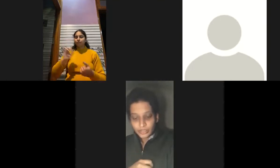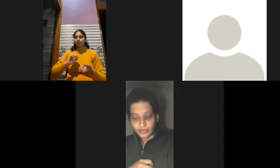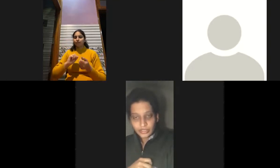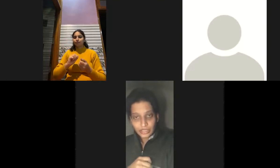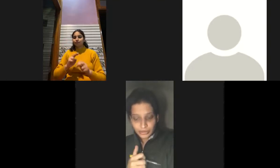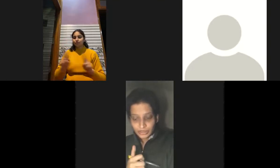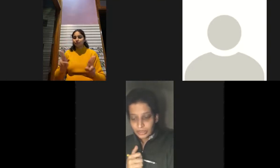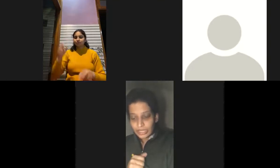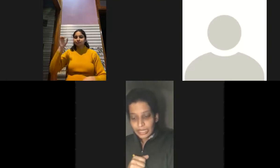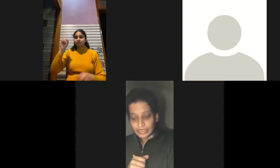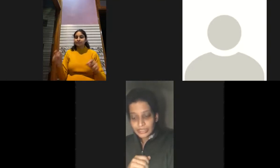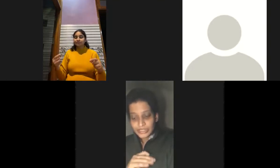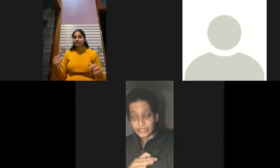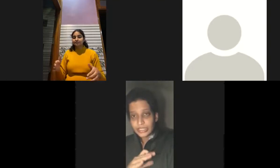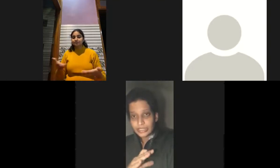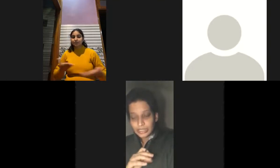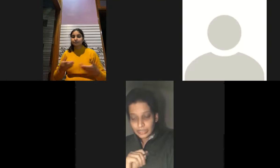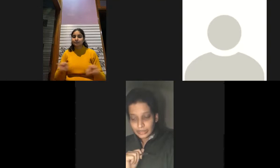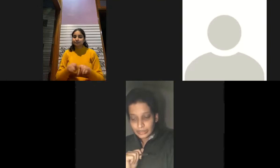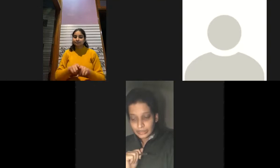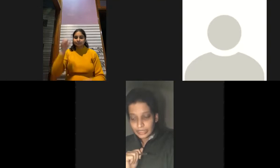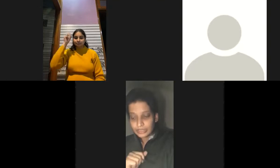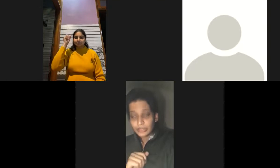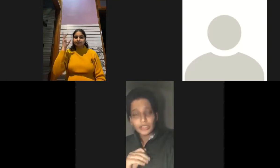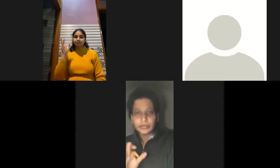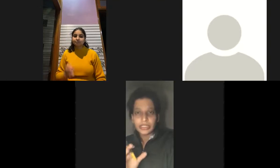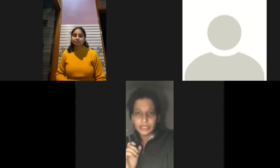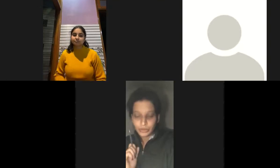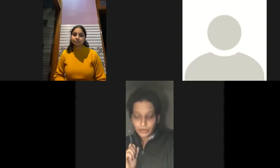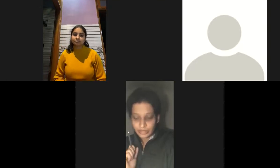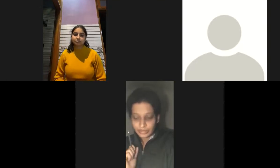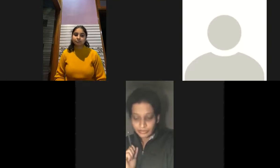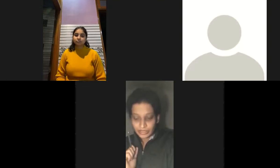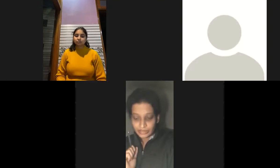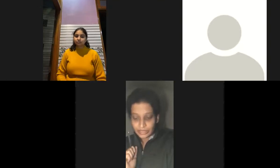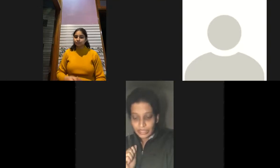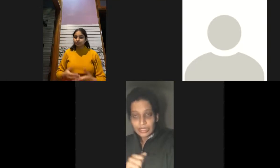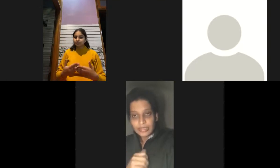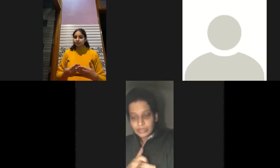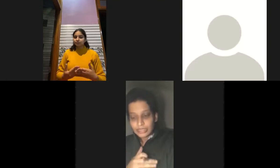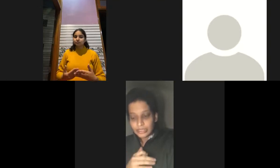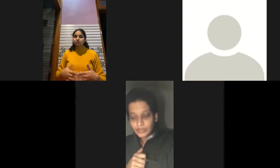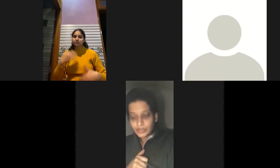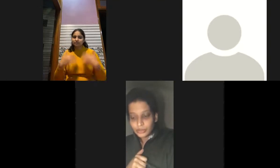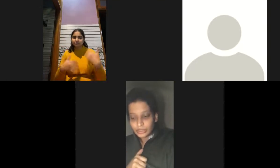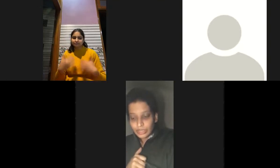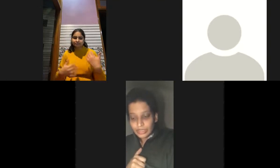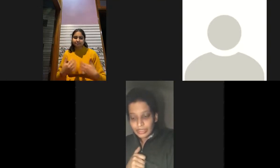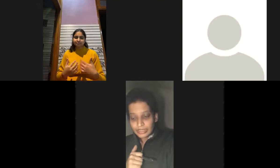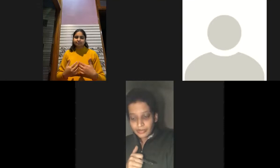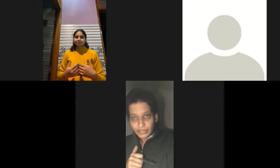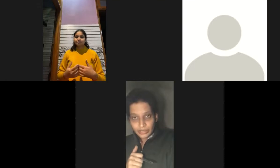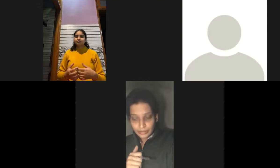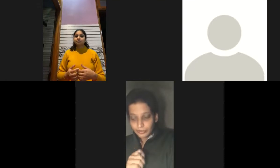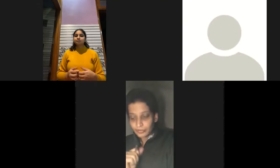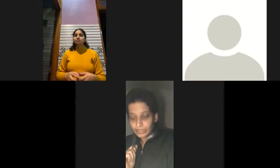condition of the Strugglebugs as a sheer unlucky occurrence, he is not sympathetic towards their sufferings. Rather, he is of the view that